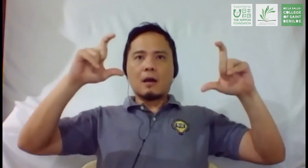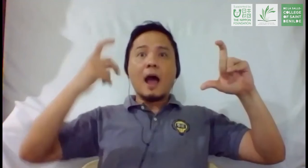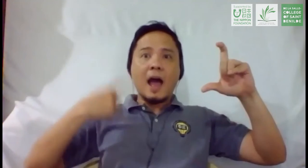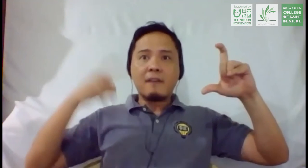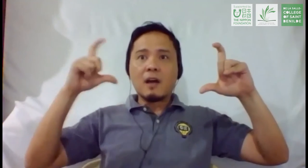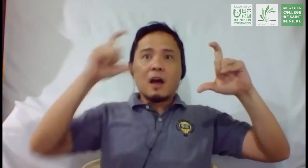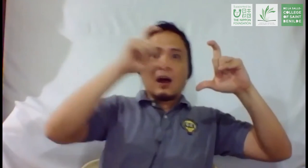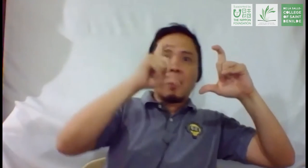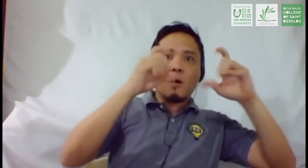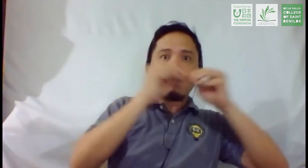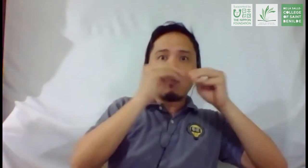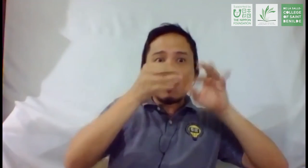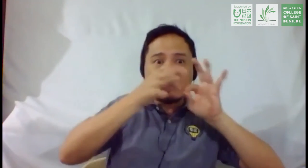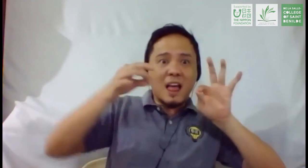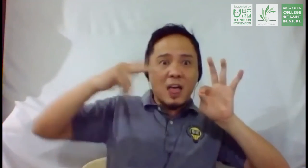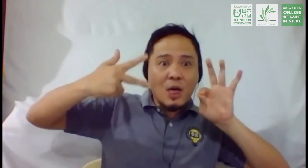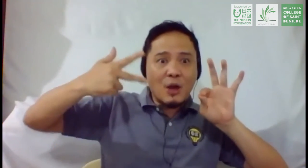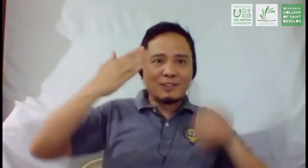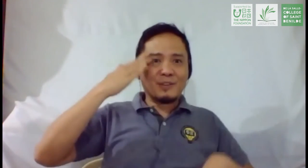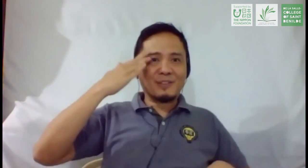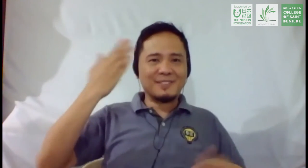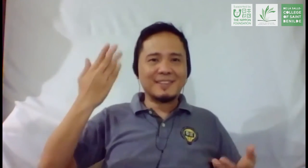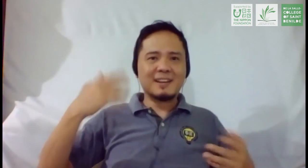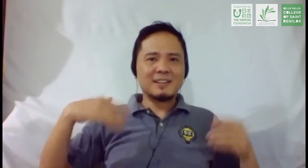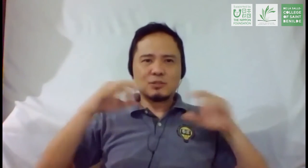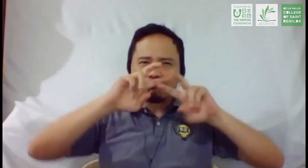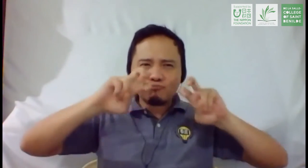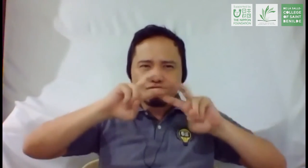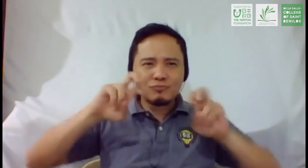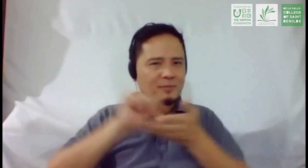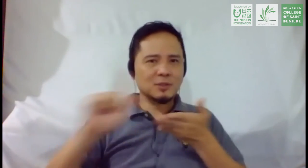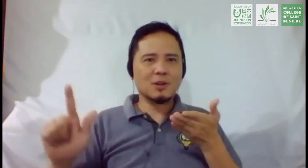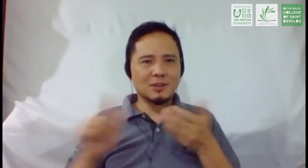Okay, the famous example in English.